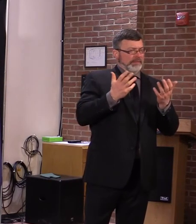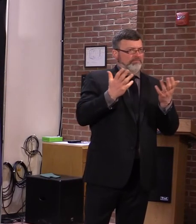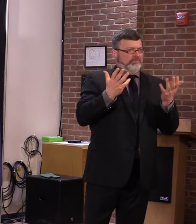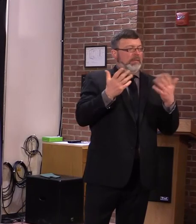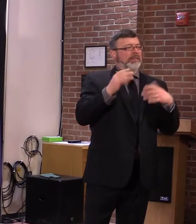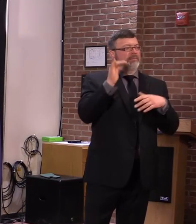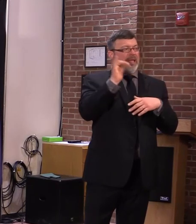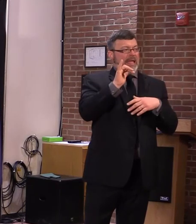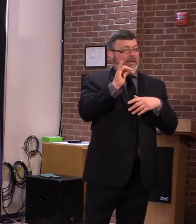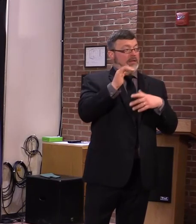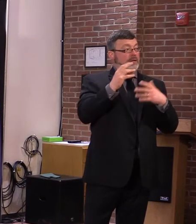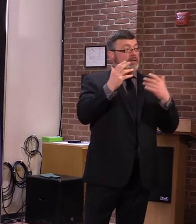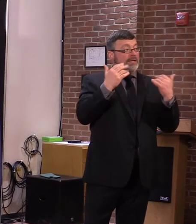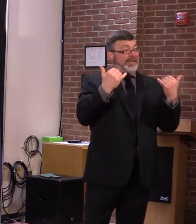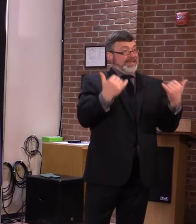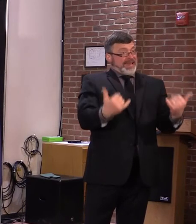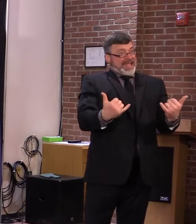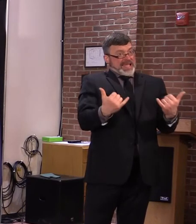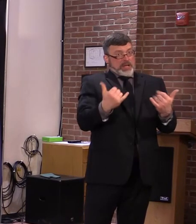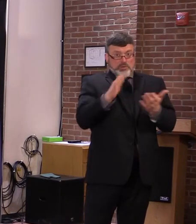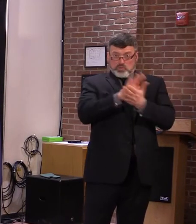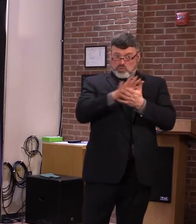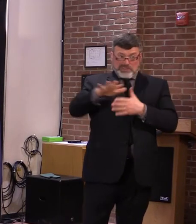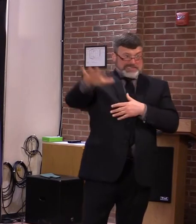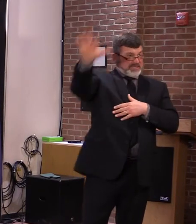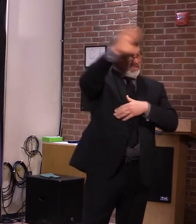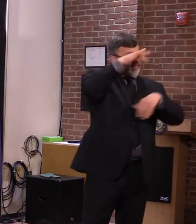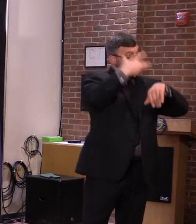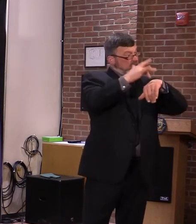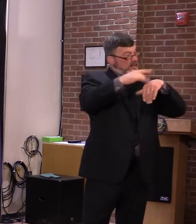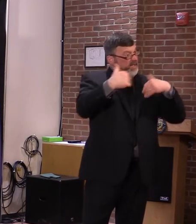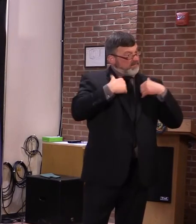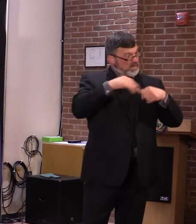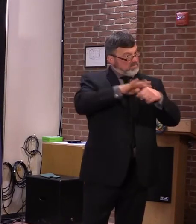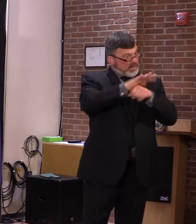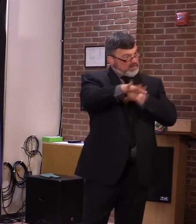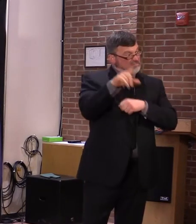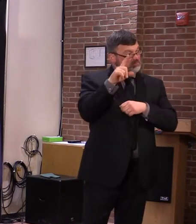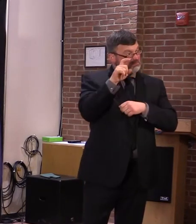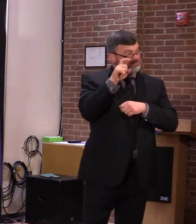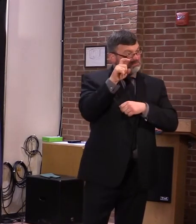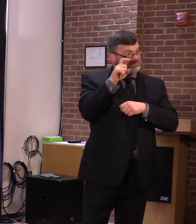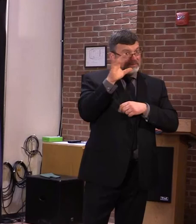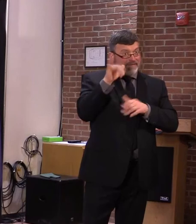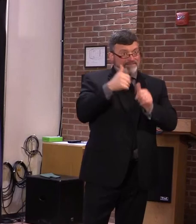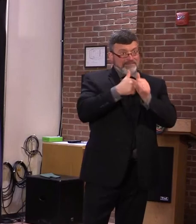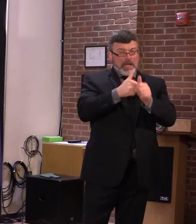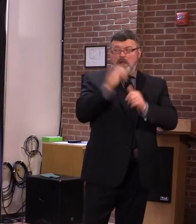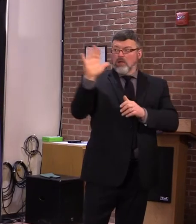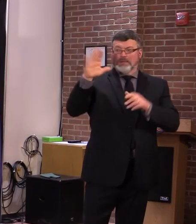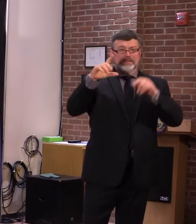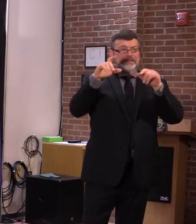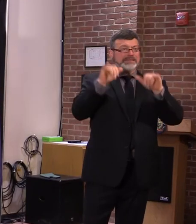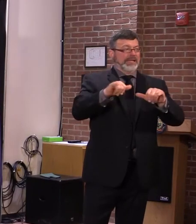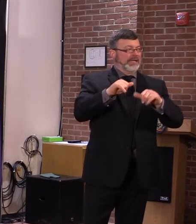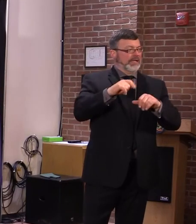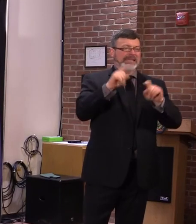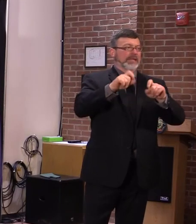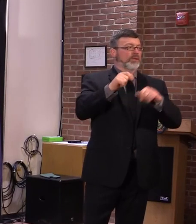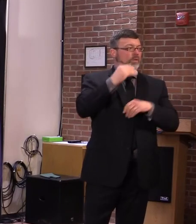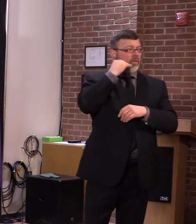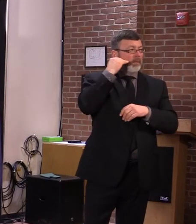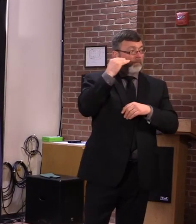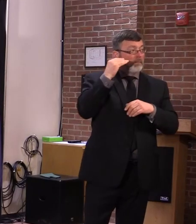schools have enough rapid tests to follow the current guidance? And is the supply healthy enough to keep this policy